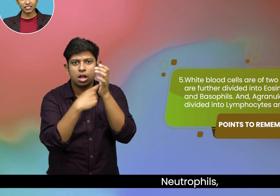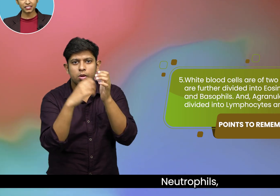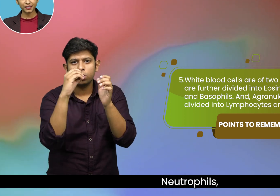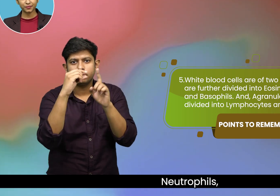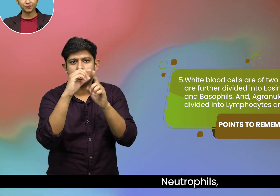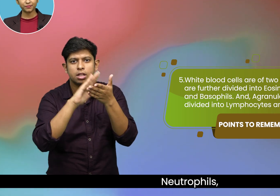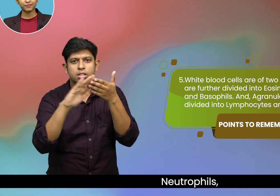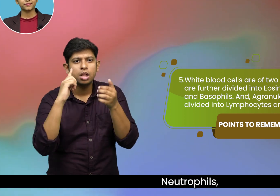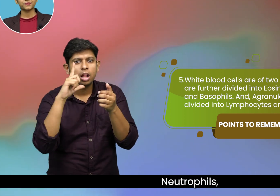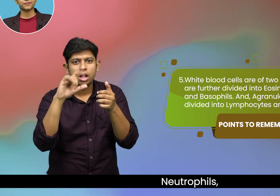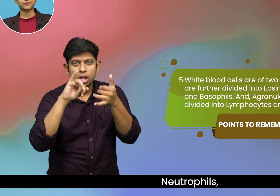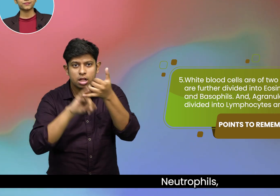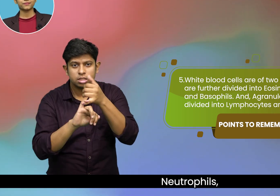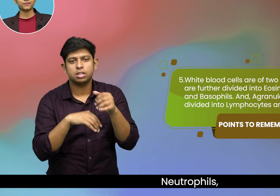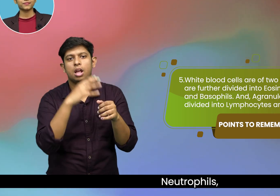neutrophils,